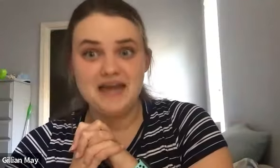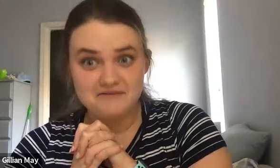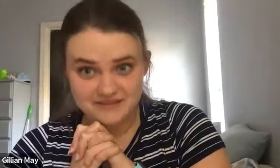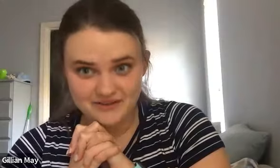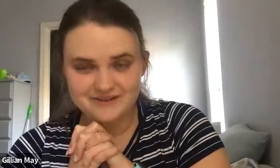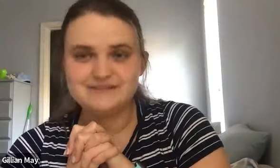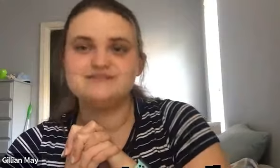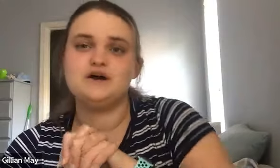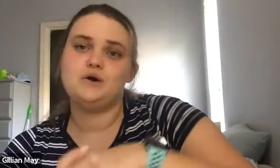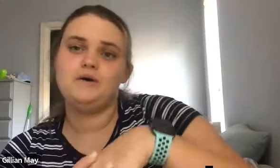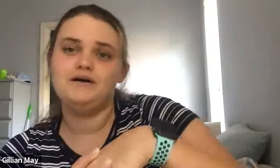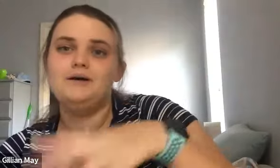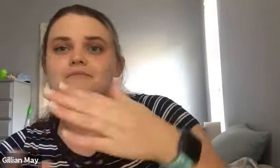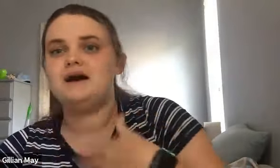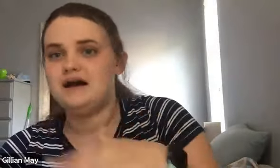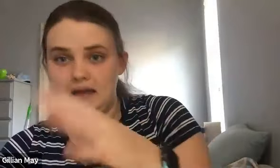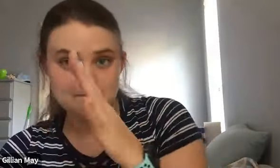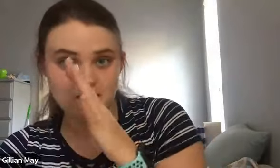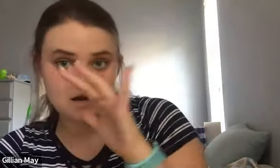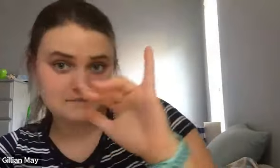have in-laws. So my